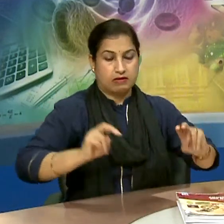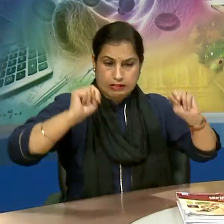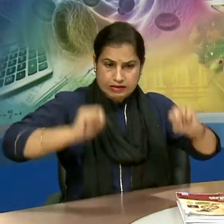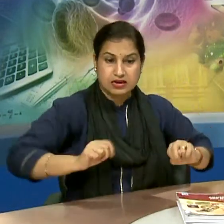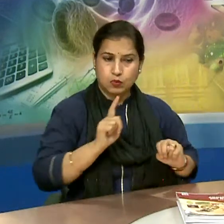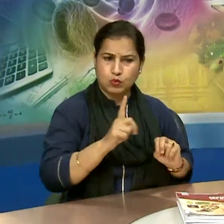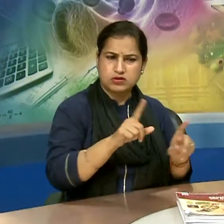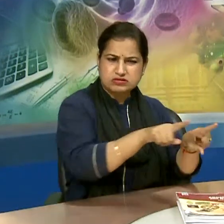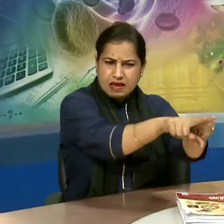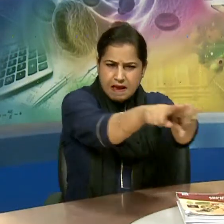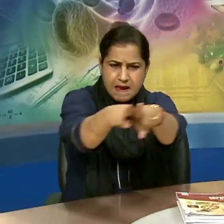units